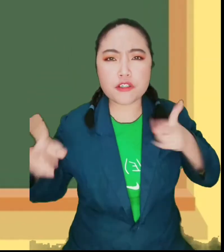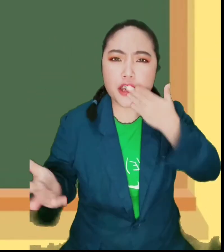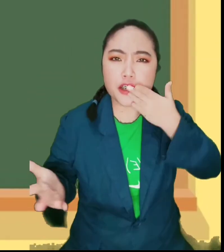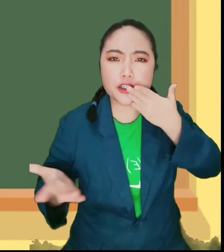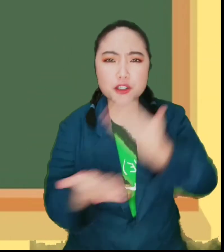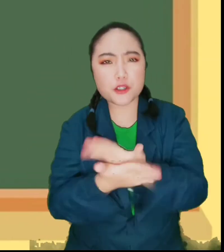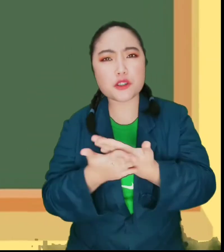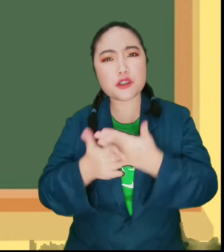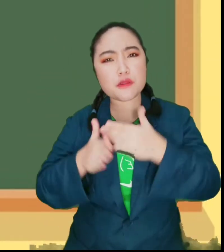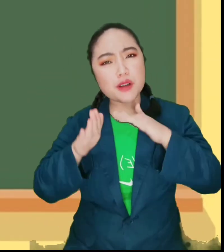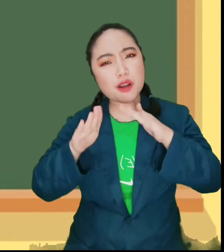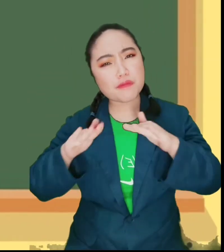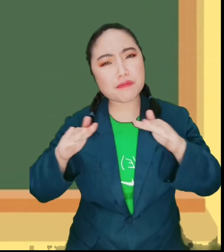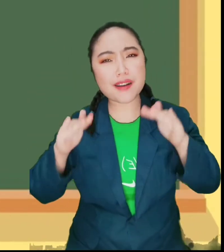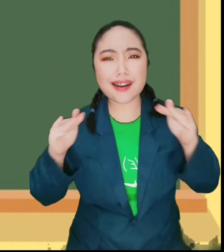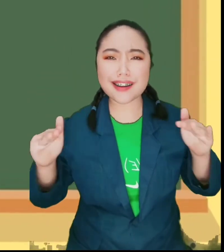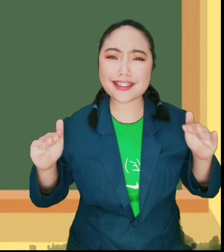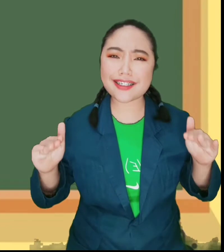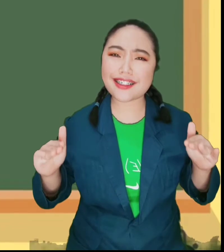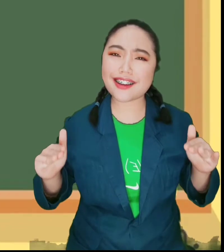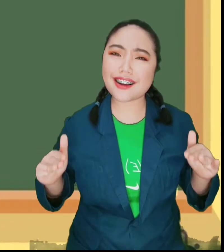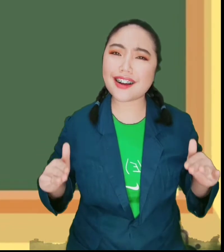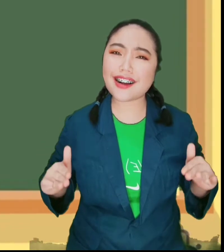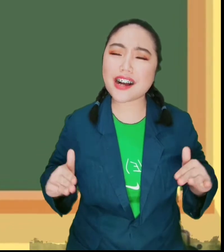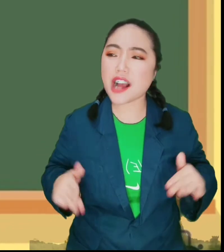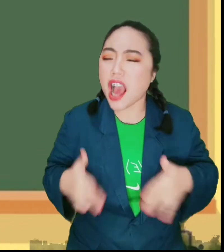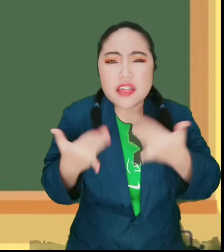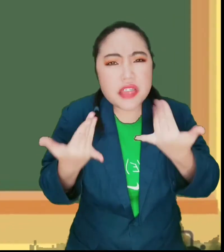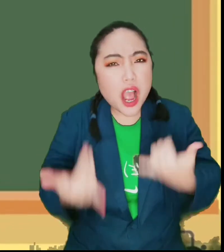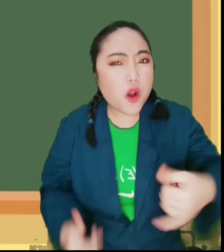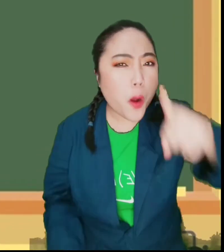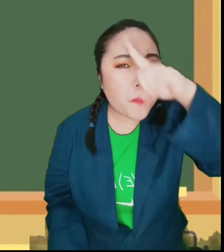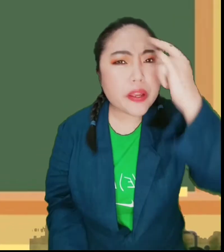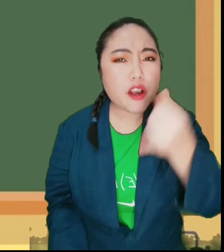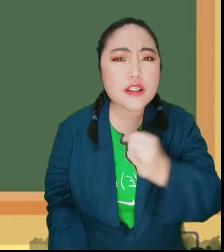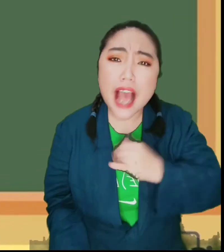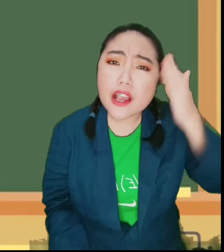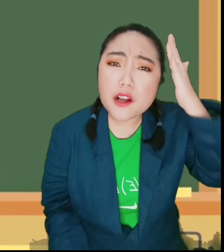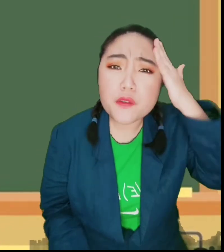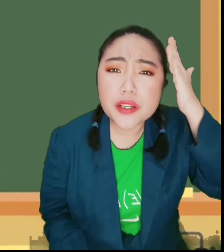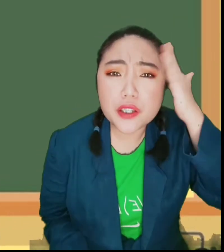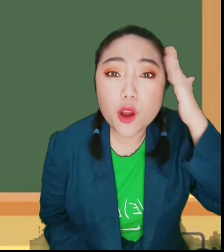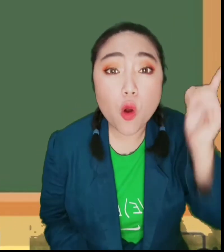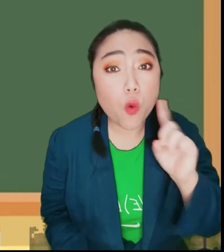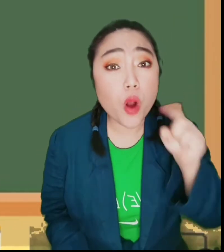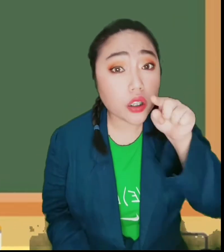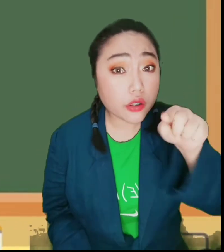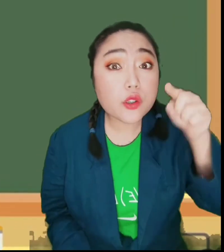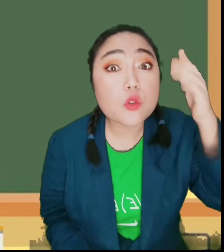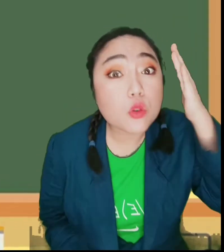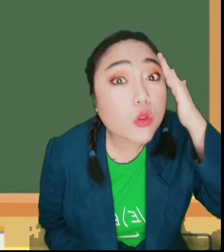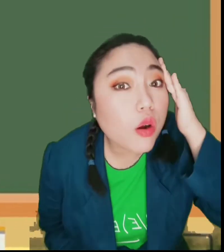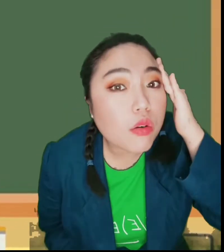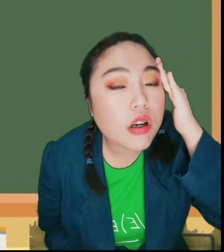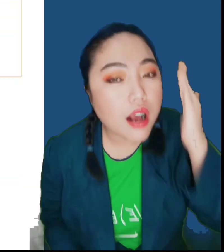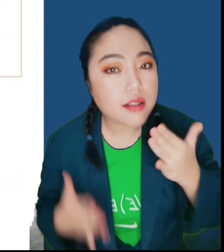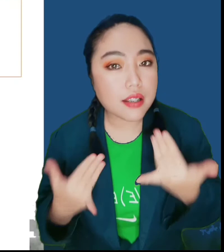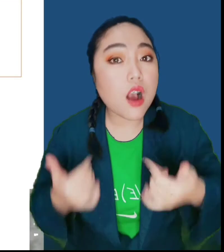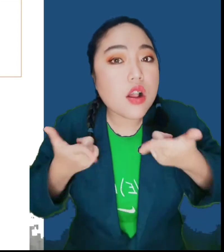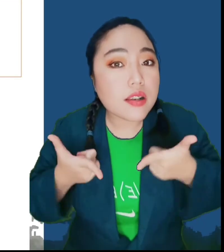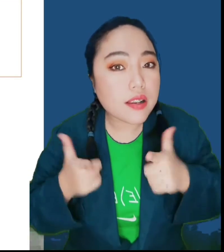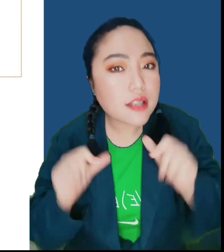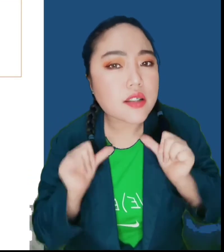Wow, very good. Very good, children. Now, because I already know what you know,